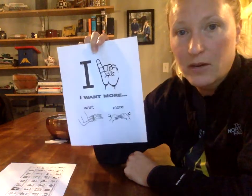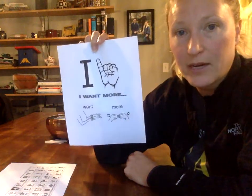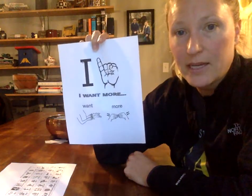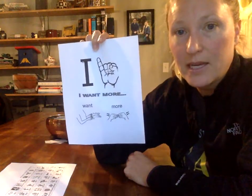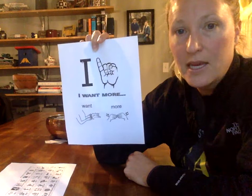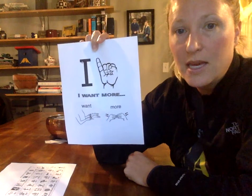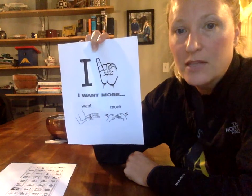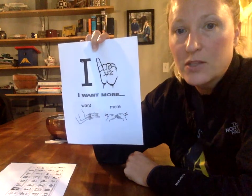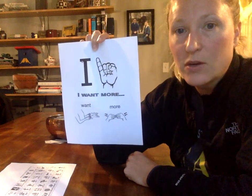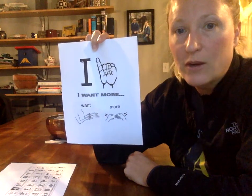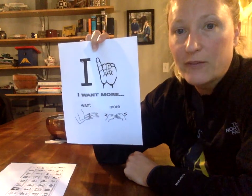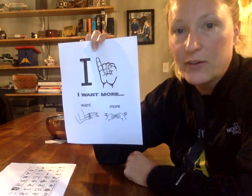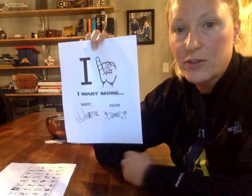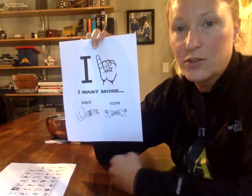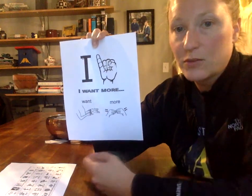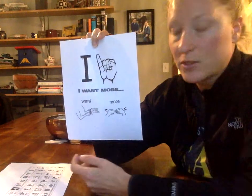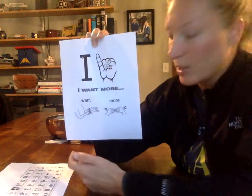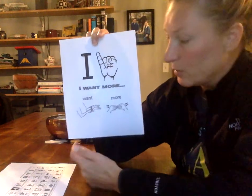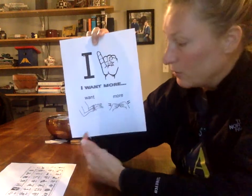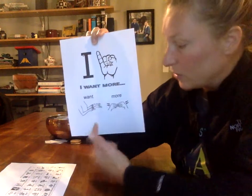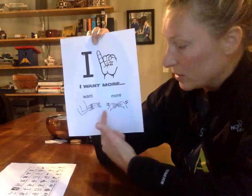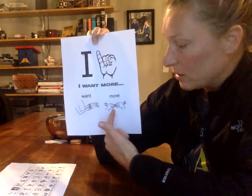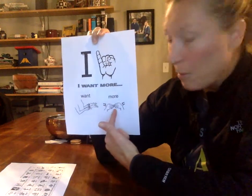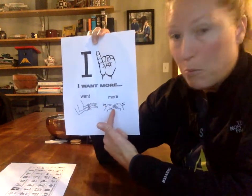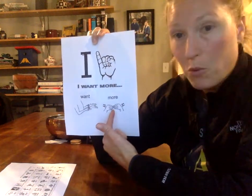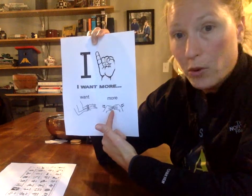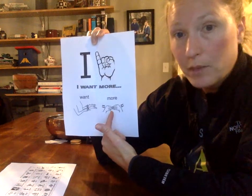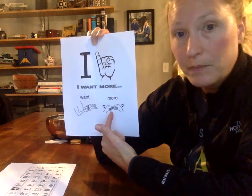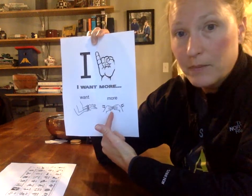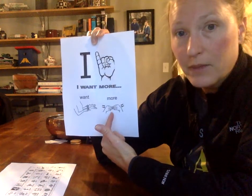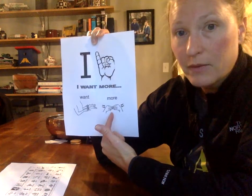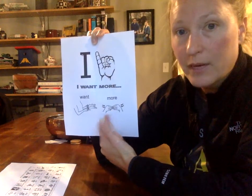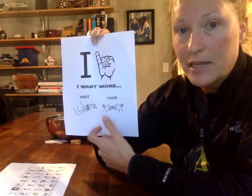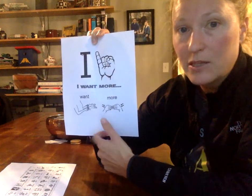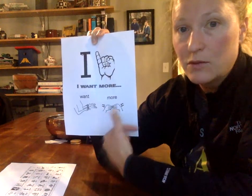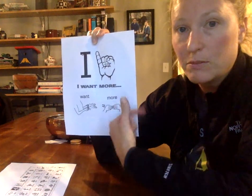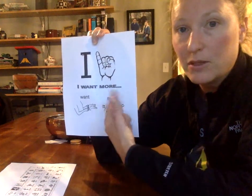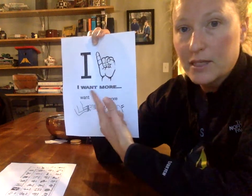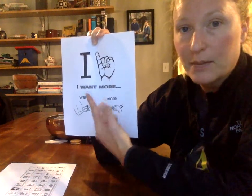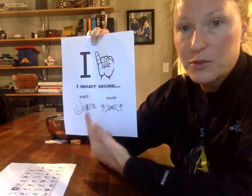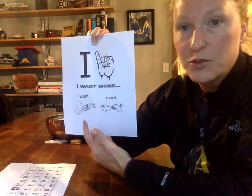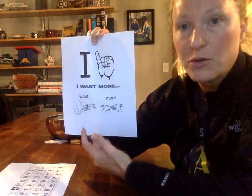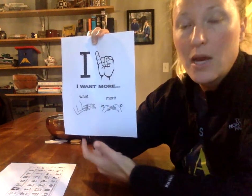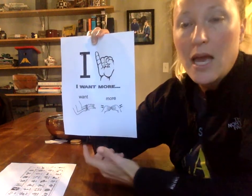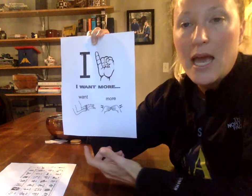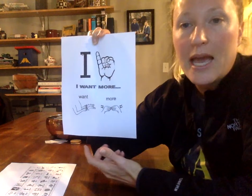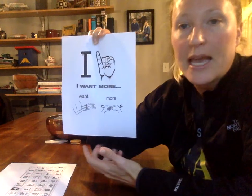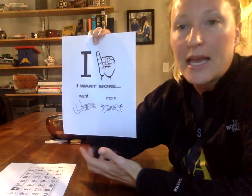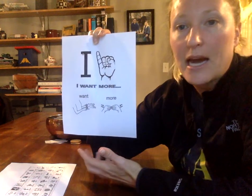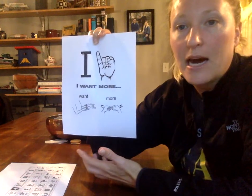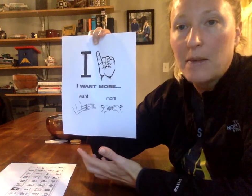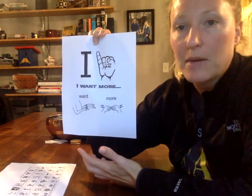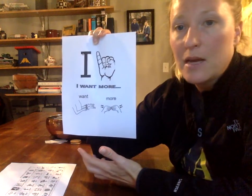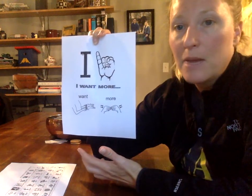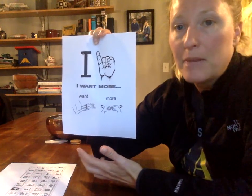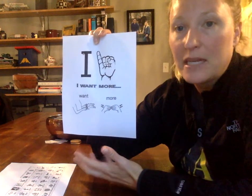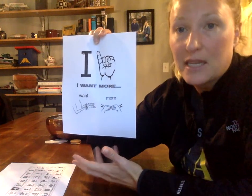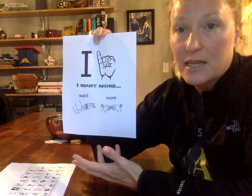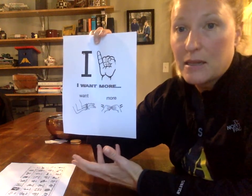right, so at first you would start with just more, right, and then you would build it up to a mean